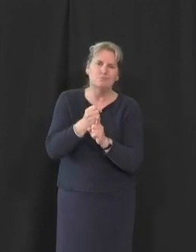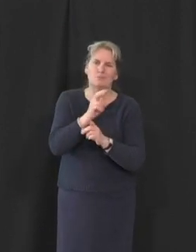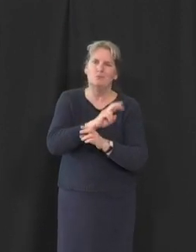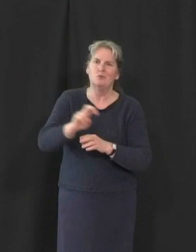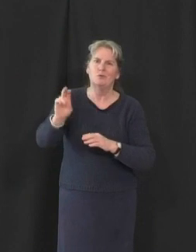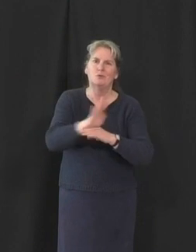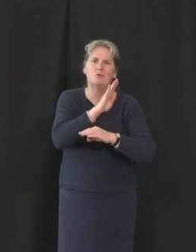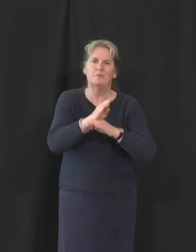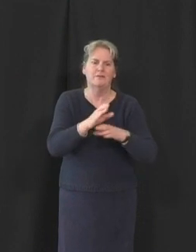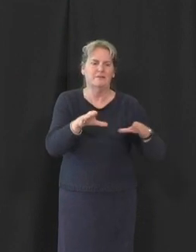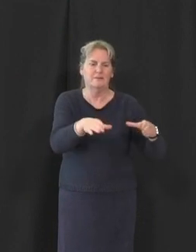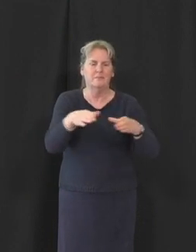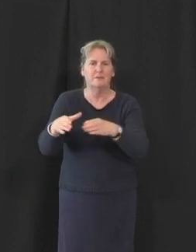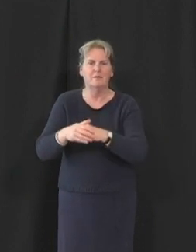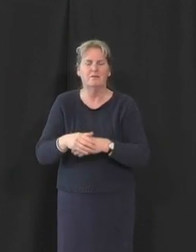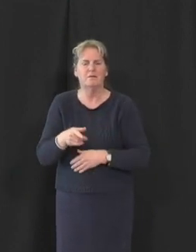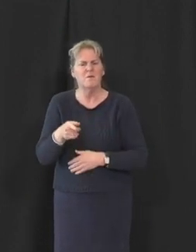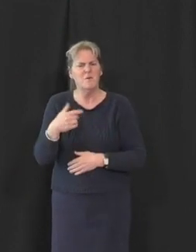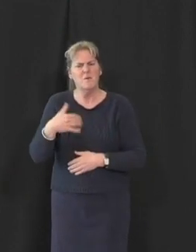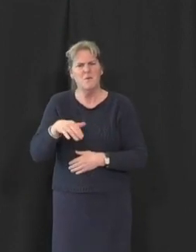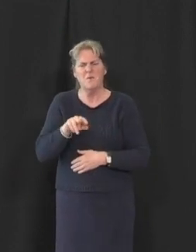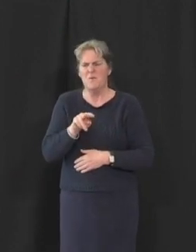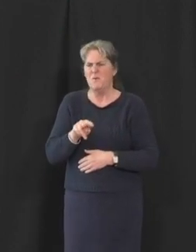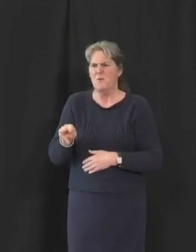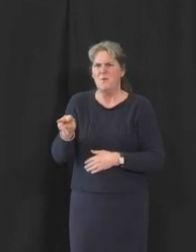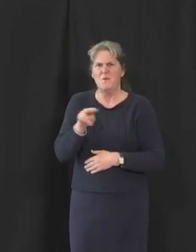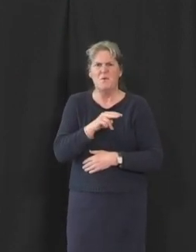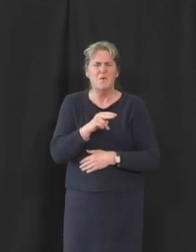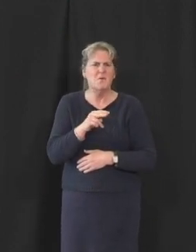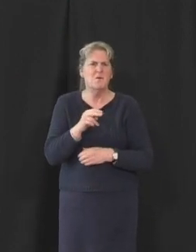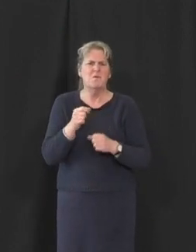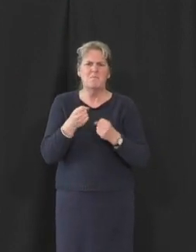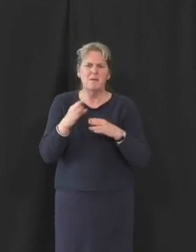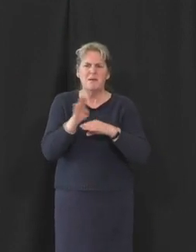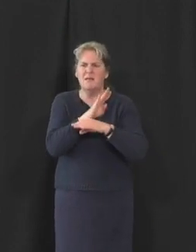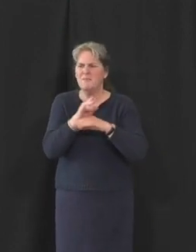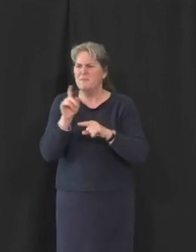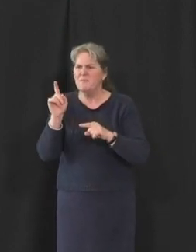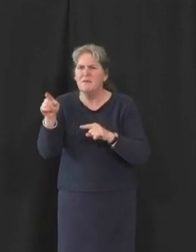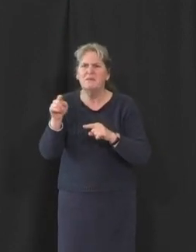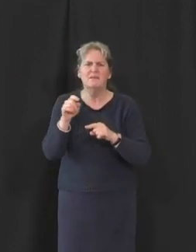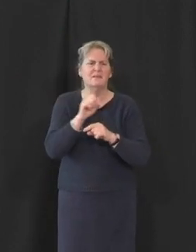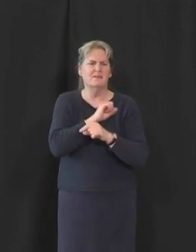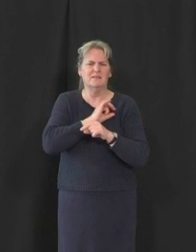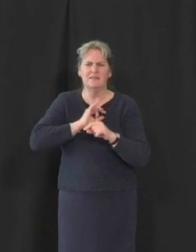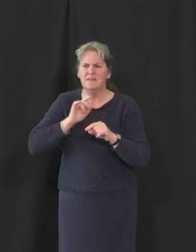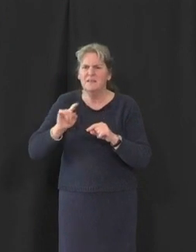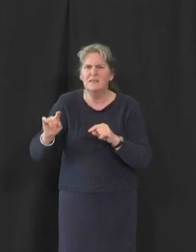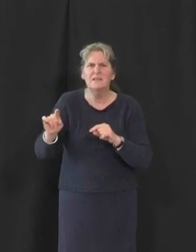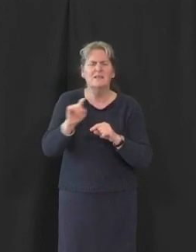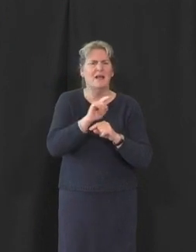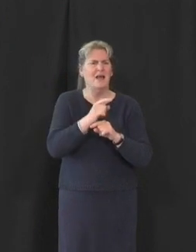I can feel the deep sense of loss from the many amazing businesses and employees who